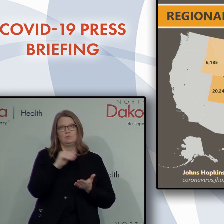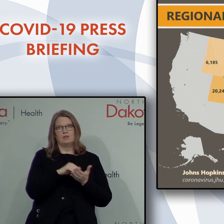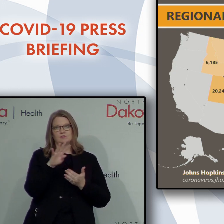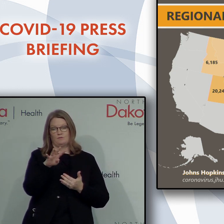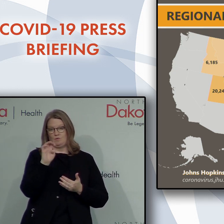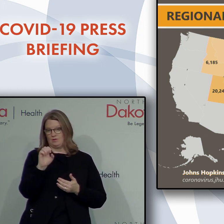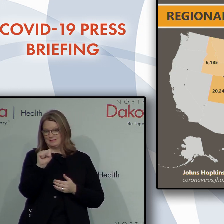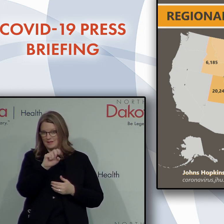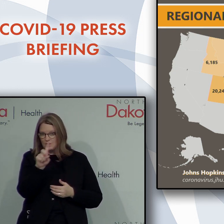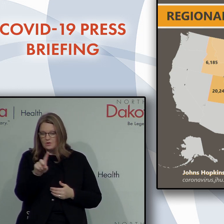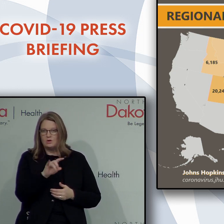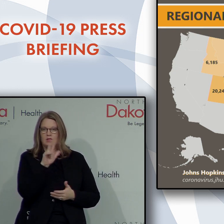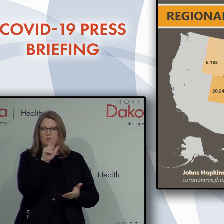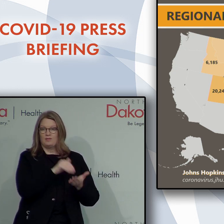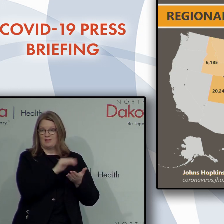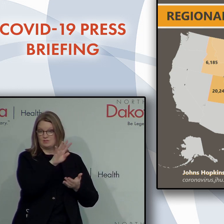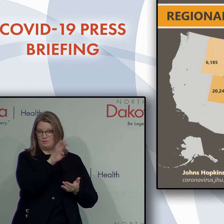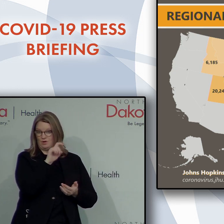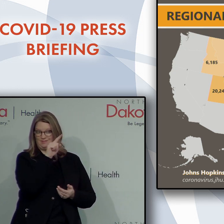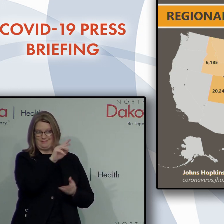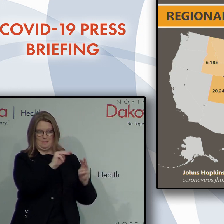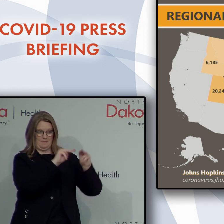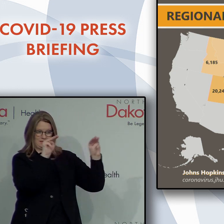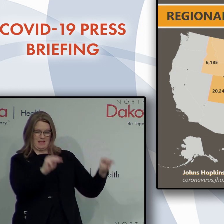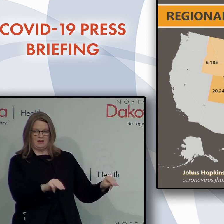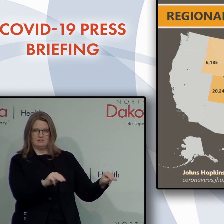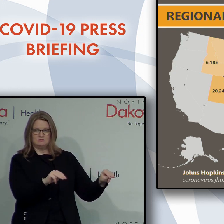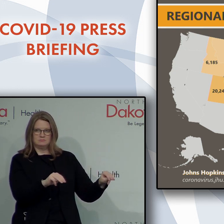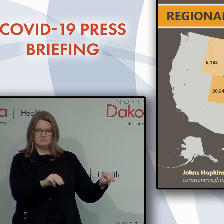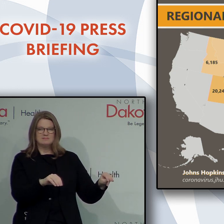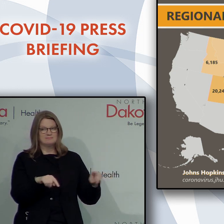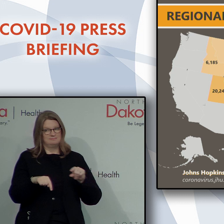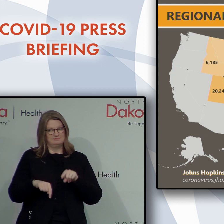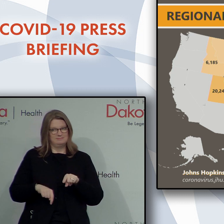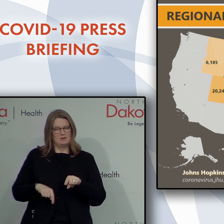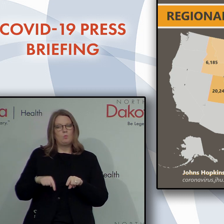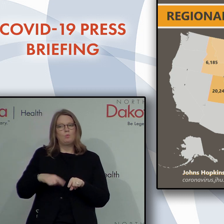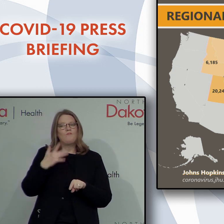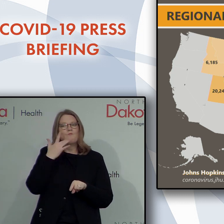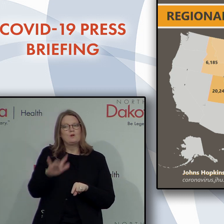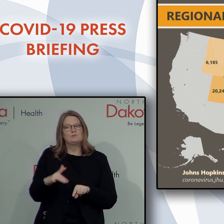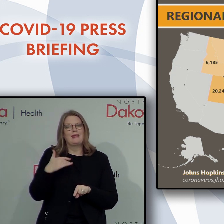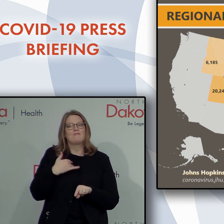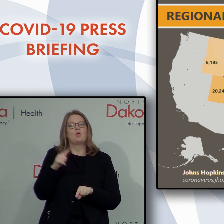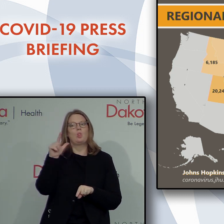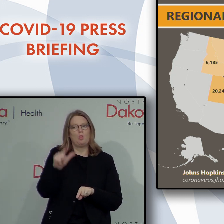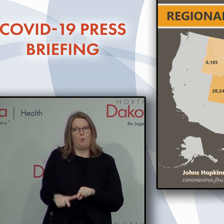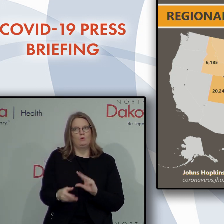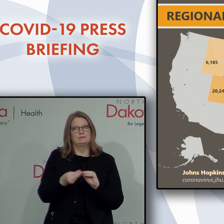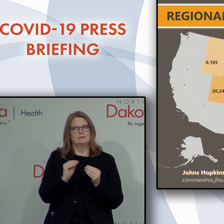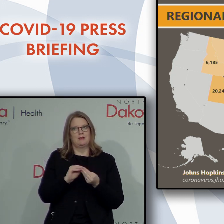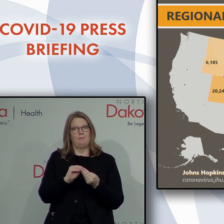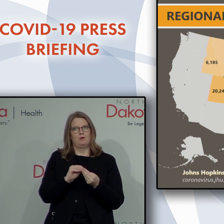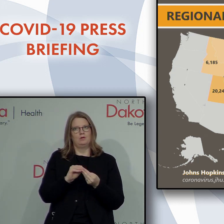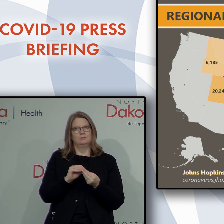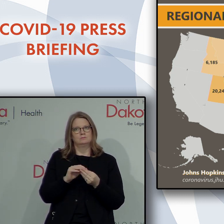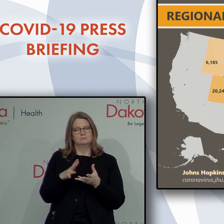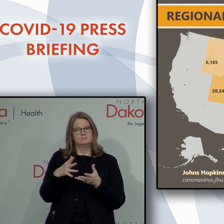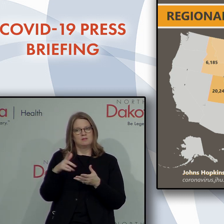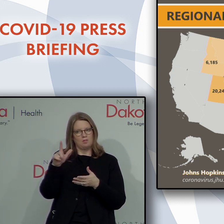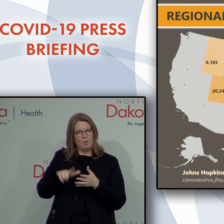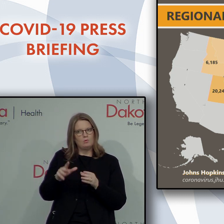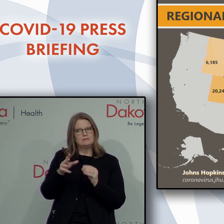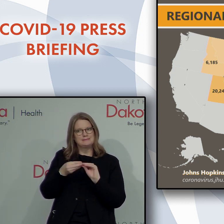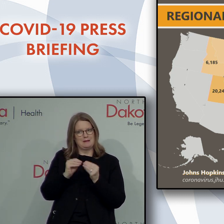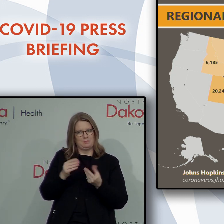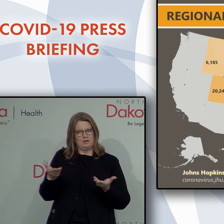South Dakota, and 3,400 in Montana. We are fortunate to have the lowest number of cases in that region. And we look